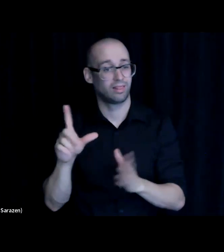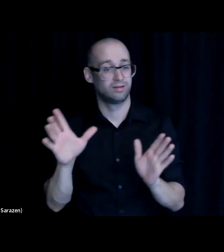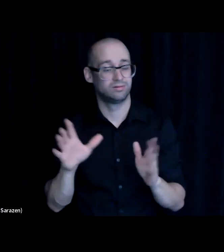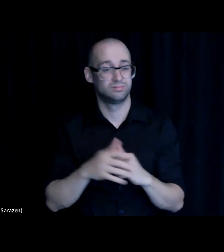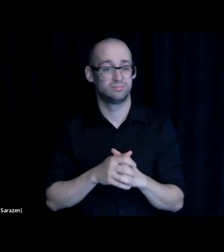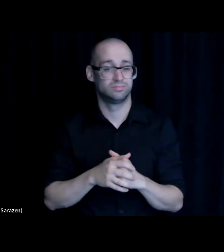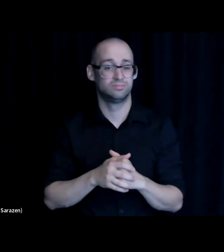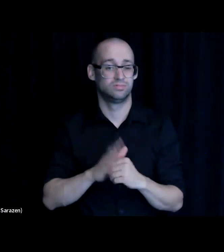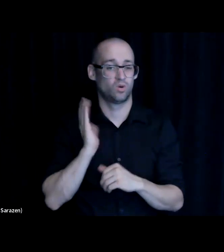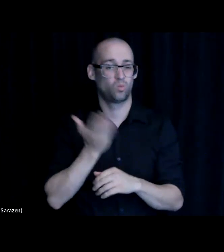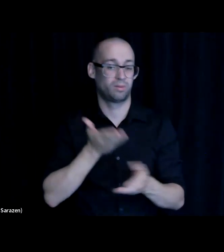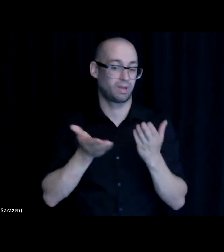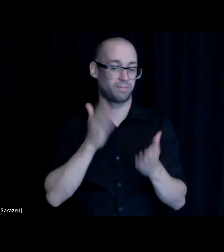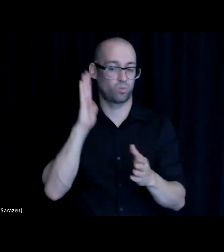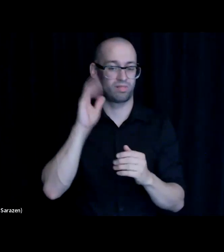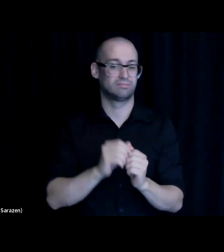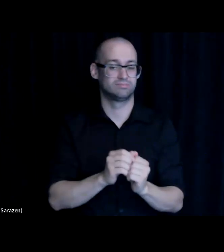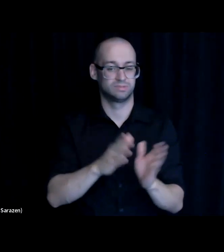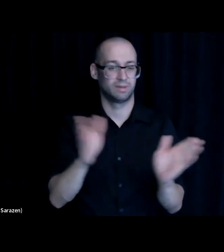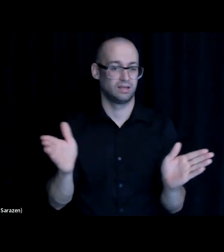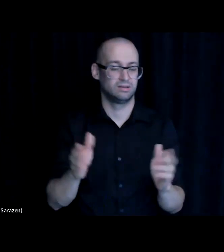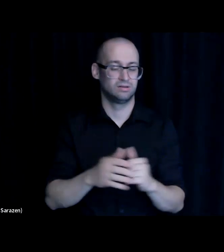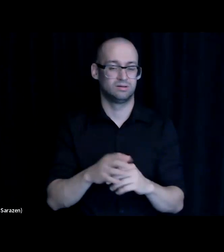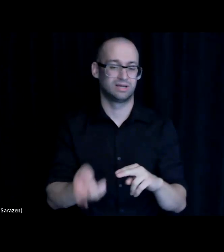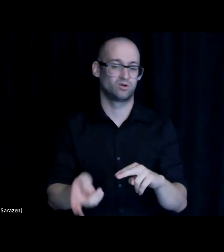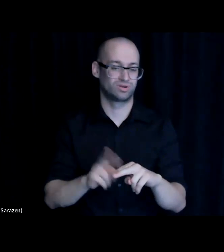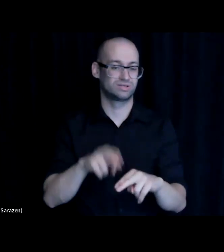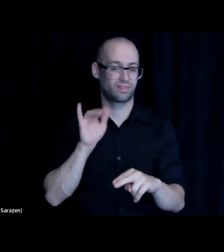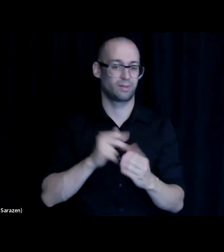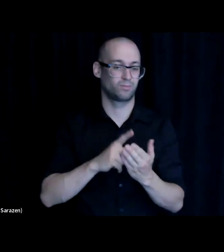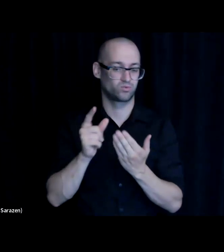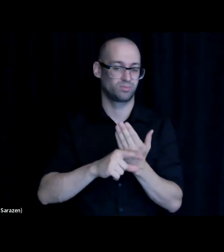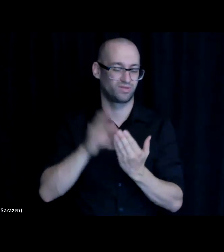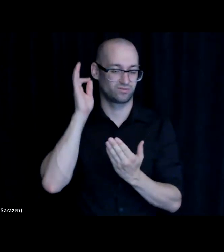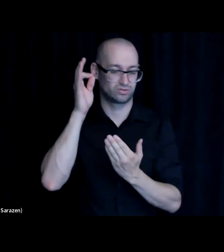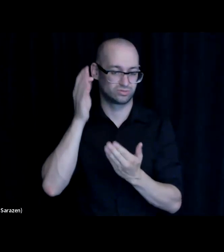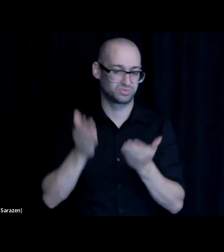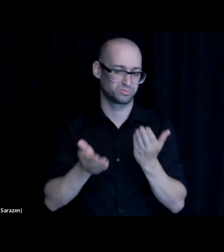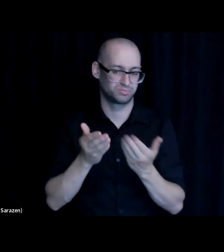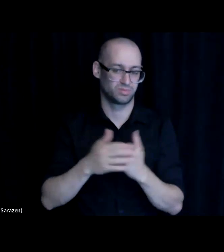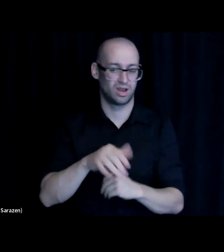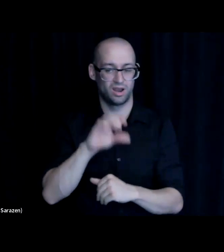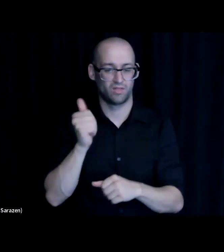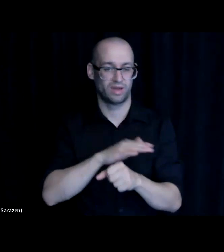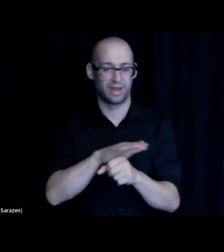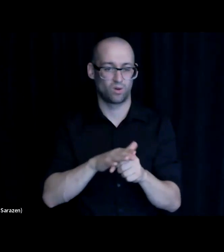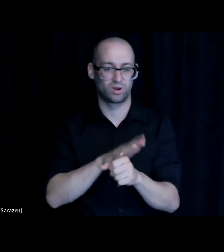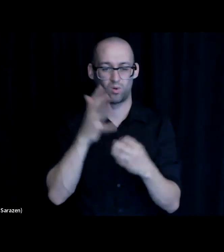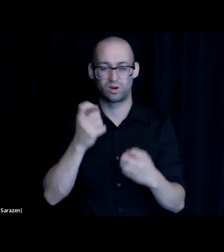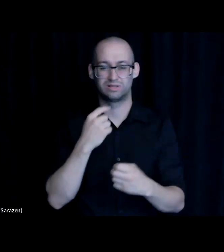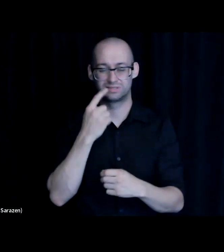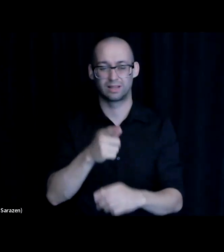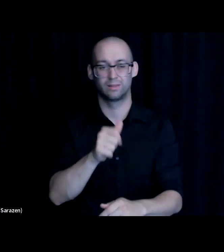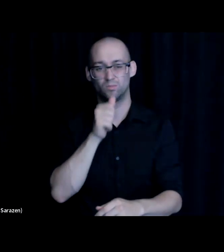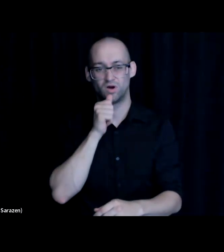be able to expand or replicate that one in the future. Another area I wanted to mention was around